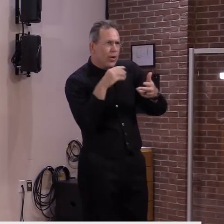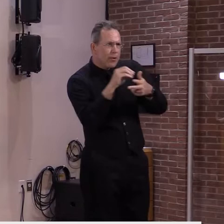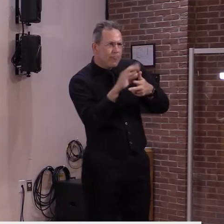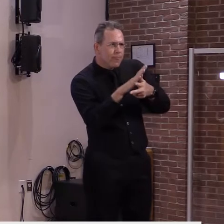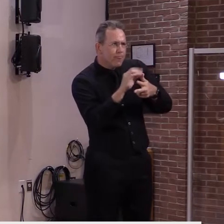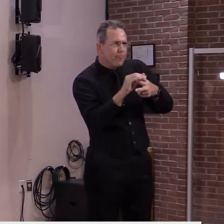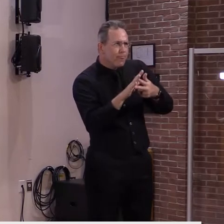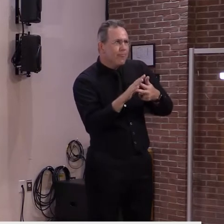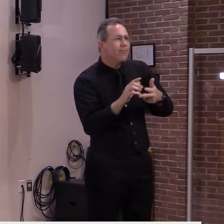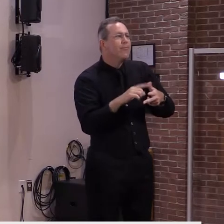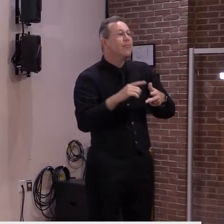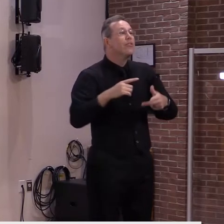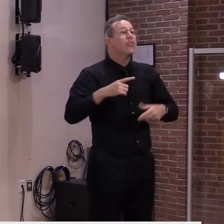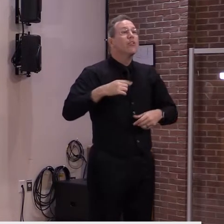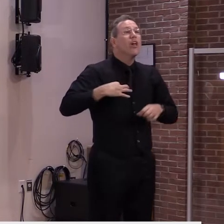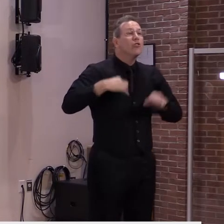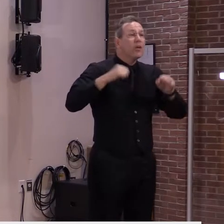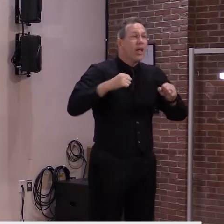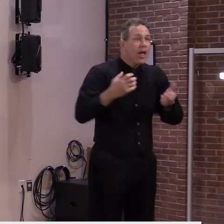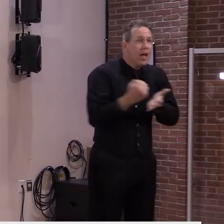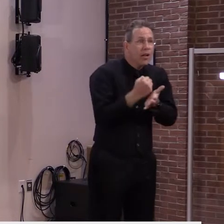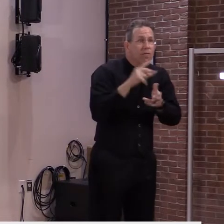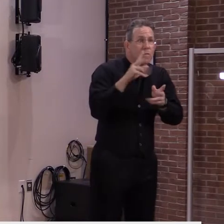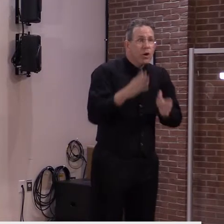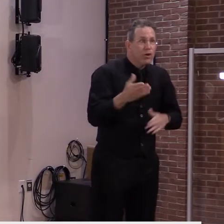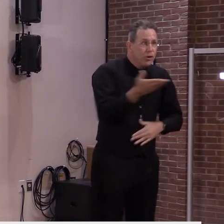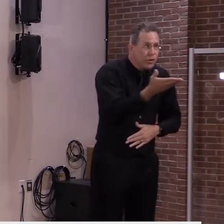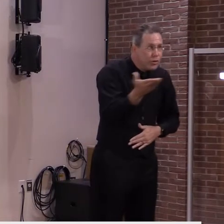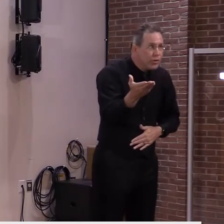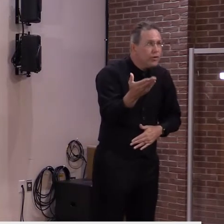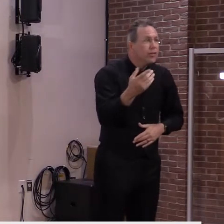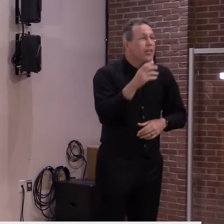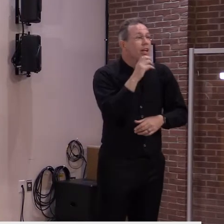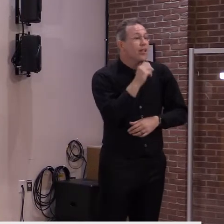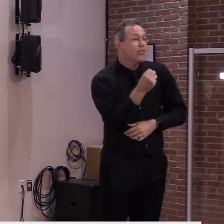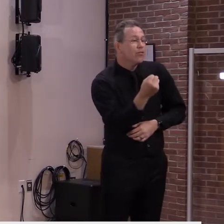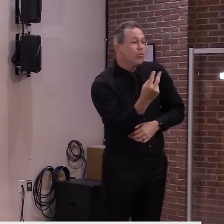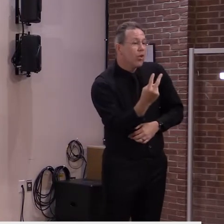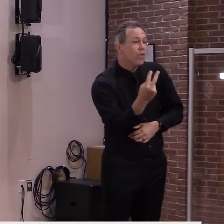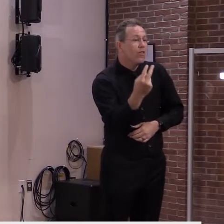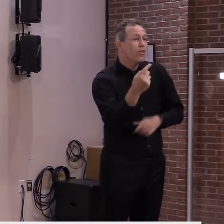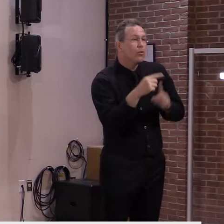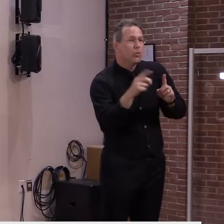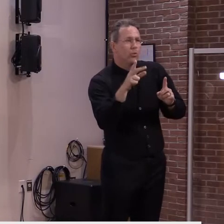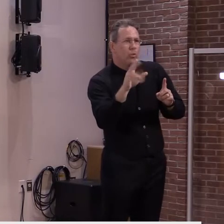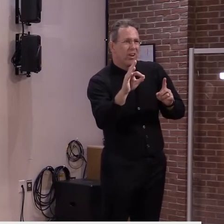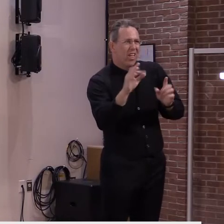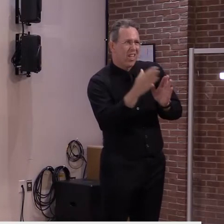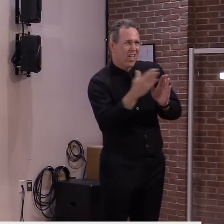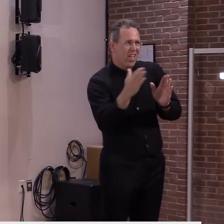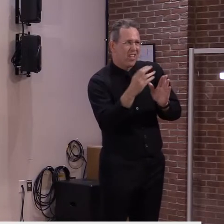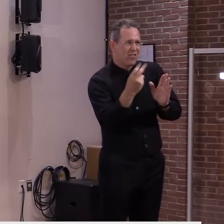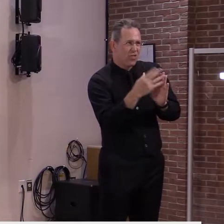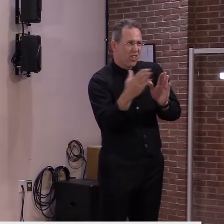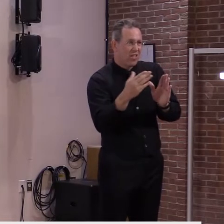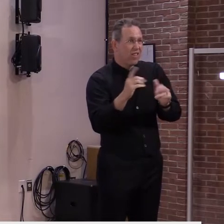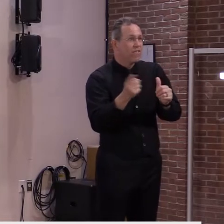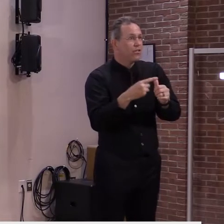Eligible Vermonters for vaccine, those are Vermonters 12 and above with at least one dose. We're at